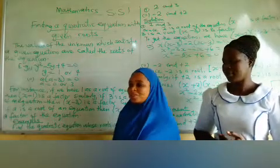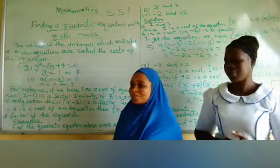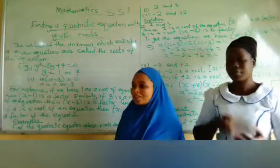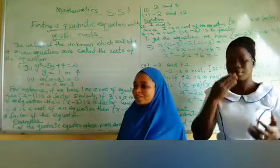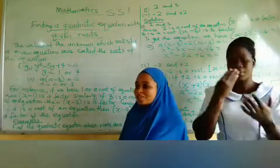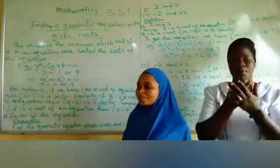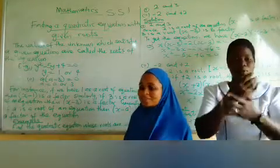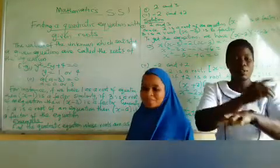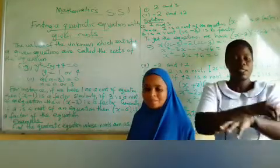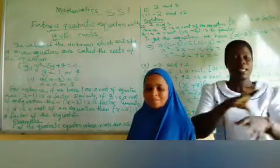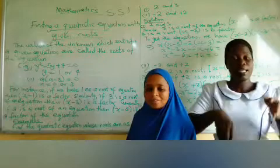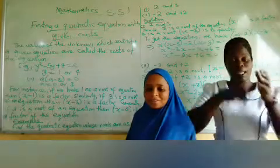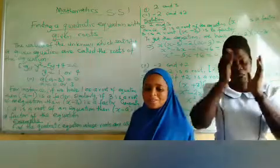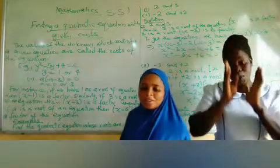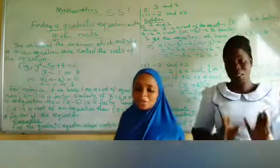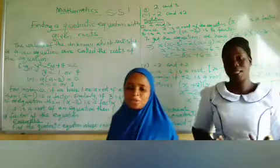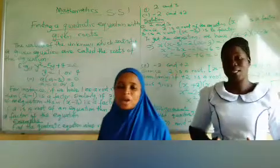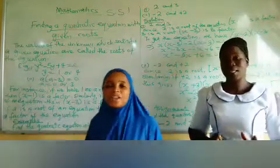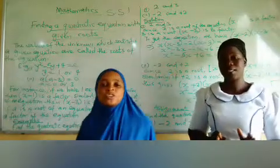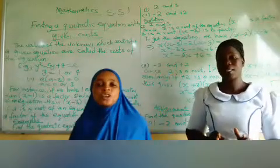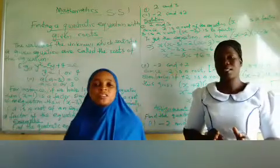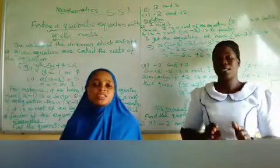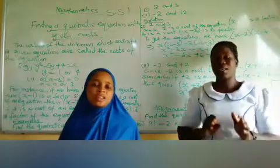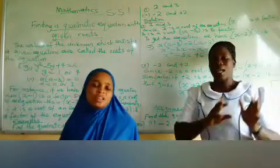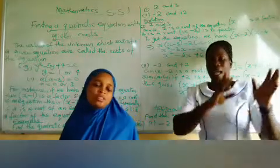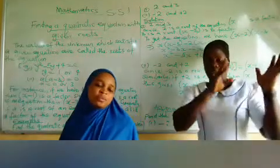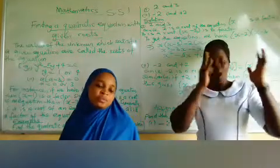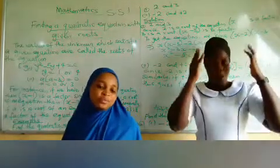day, students. Hope you are enjoying staying at home.